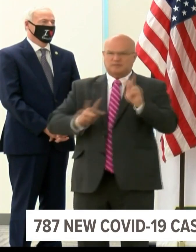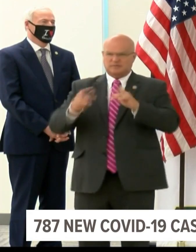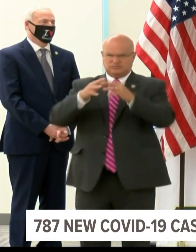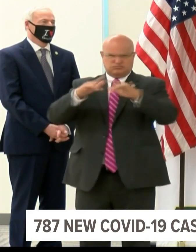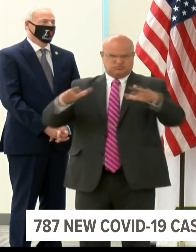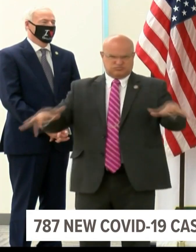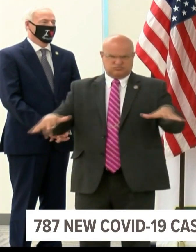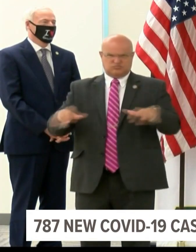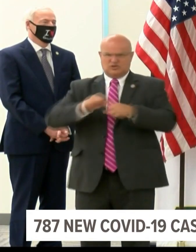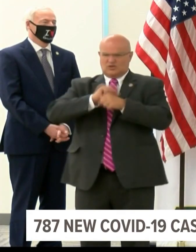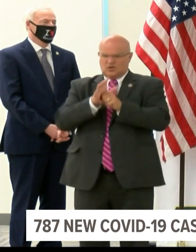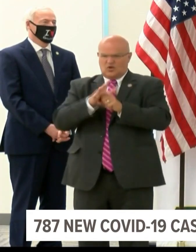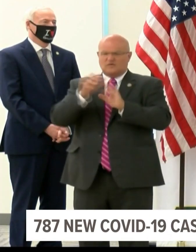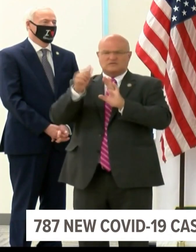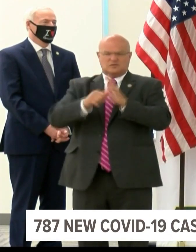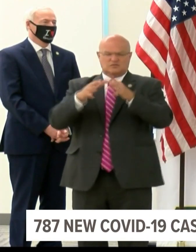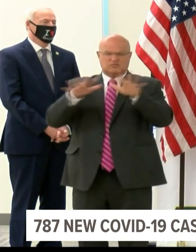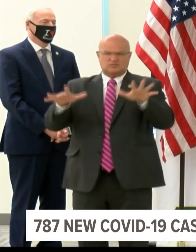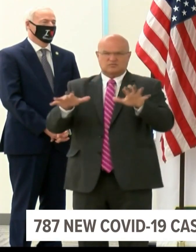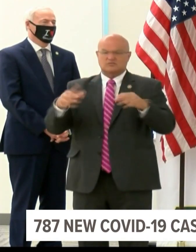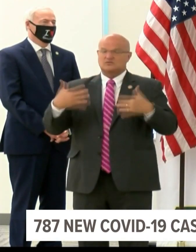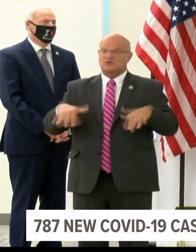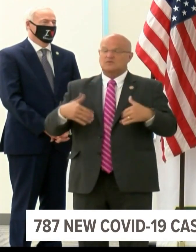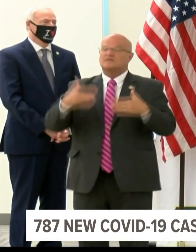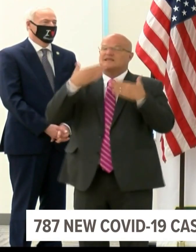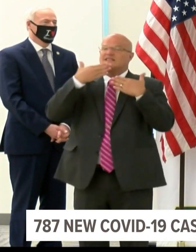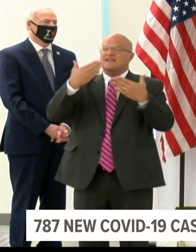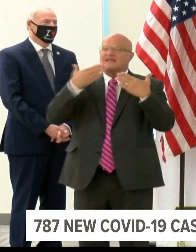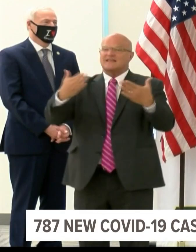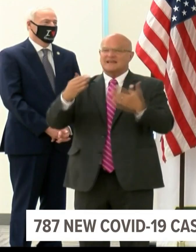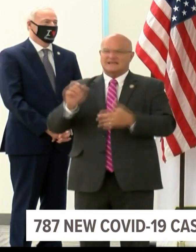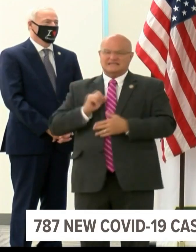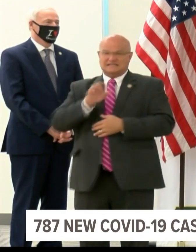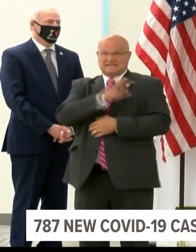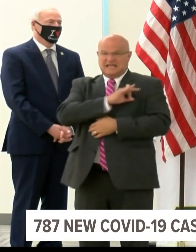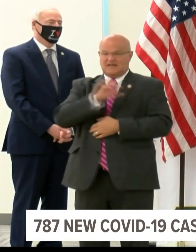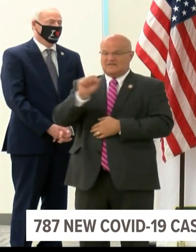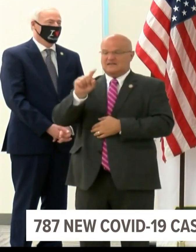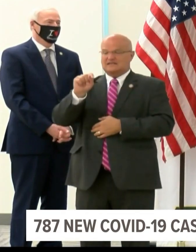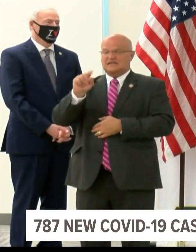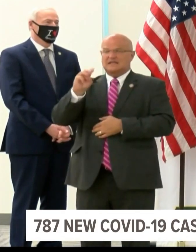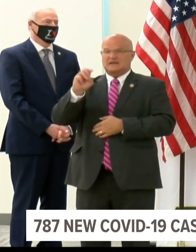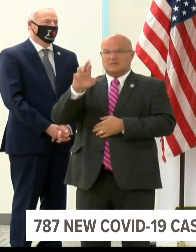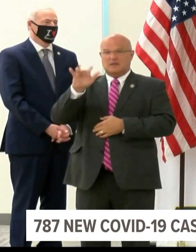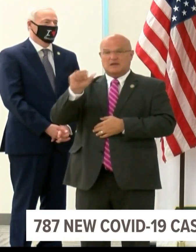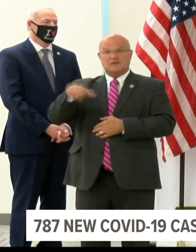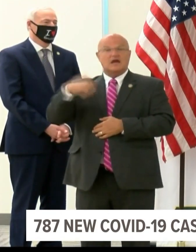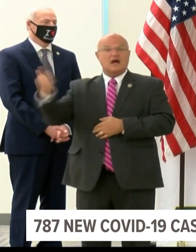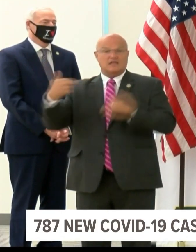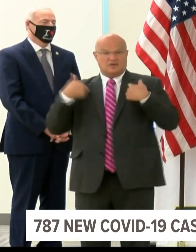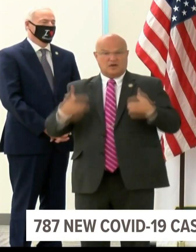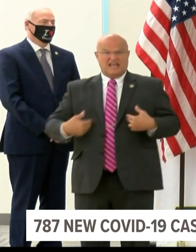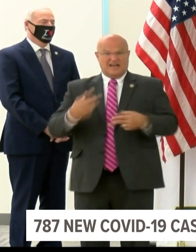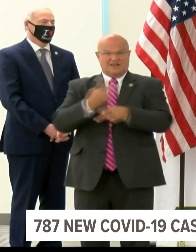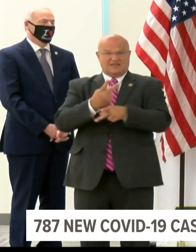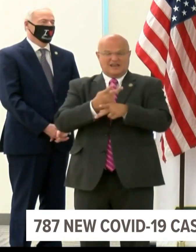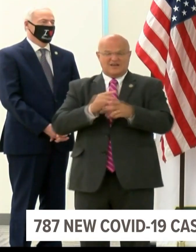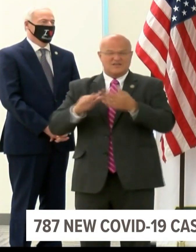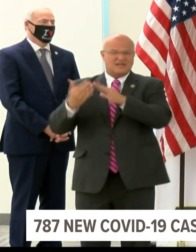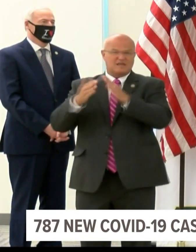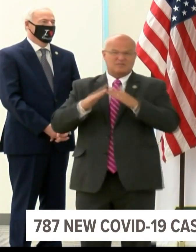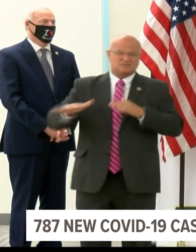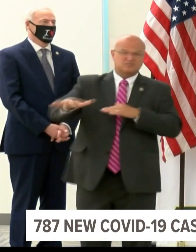I just want to say a big shout of thanks to the staff at St. Mary's and then the other healthcare providers around in the community. They're